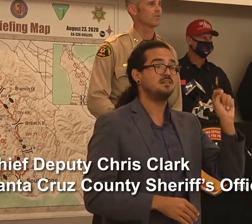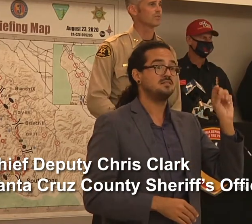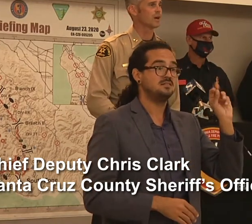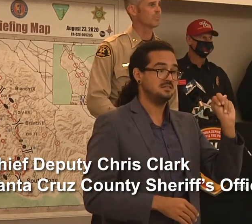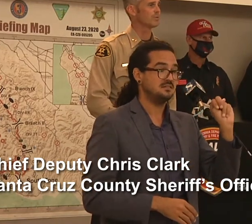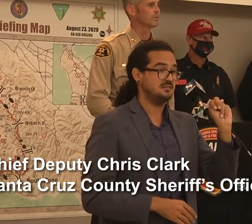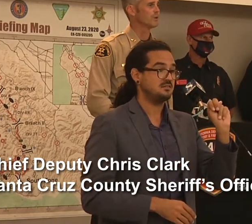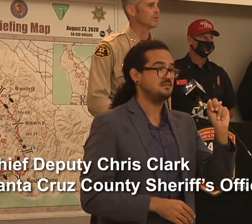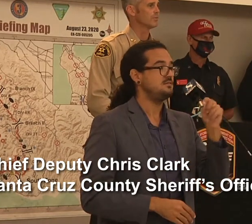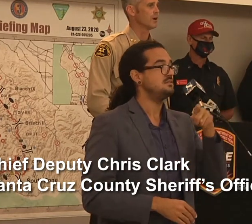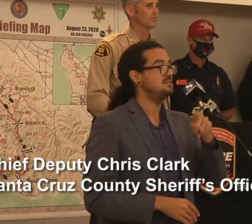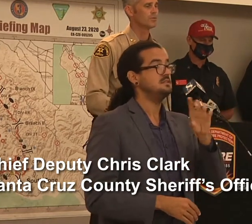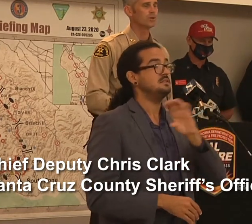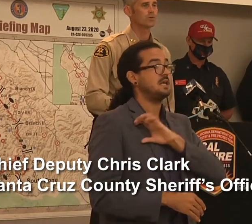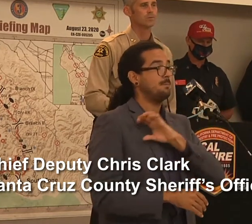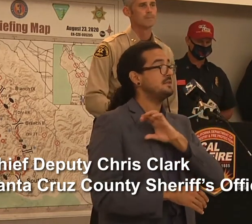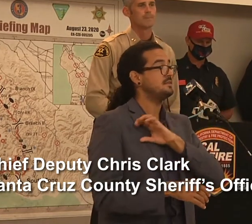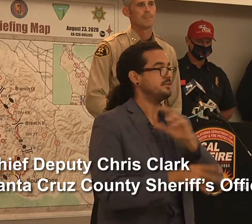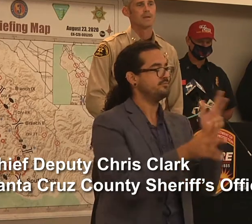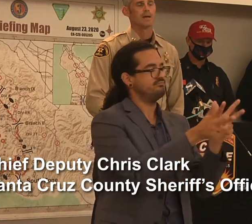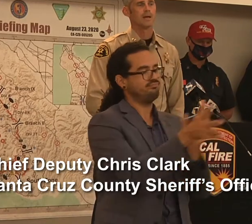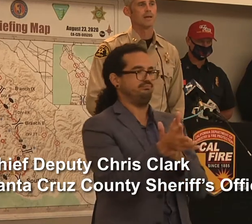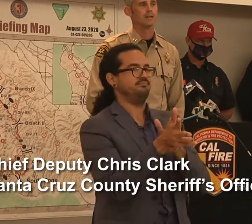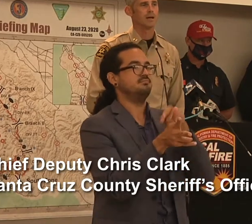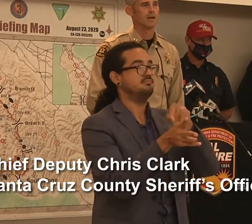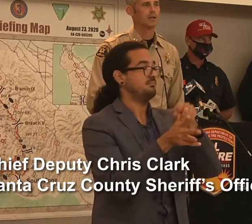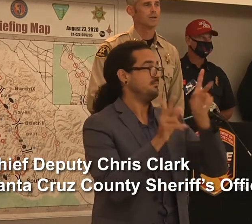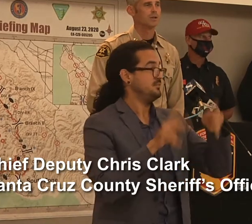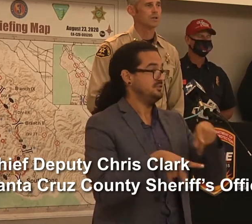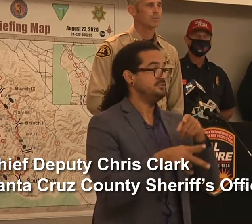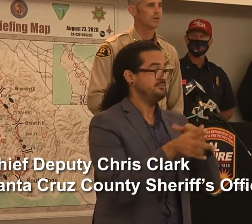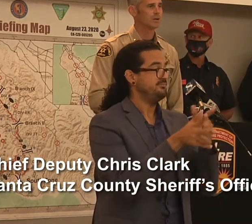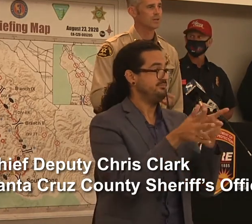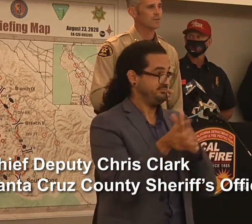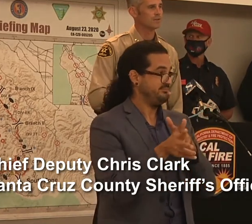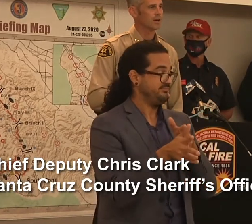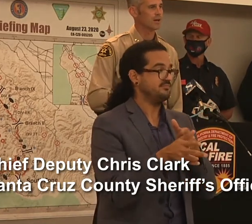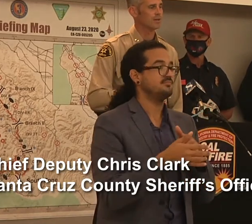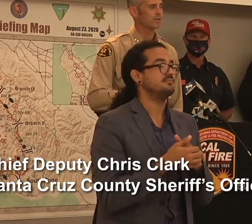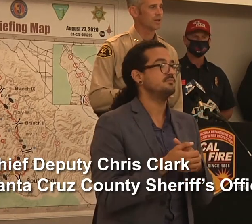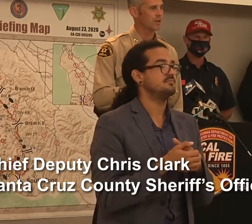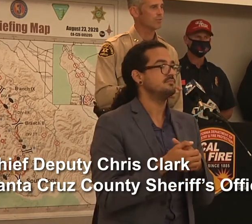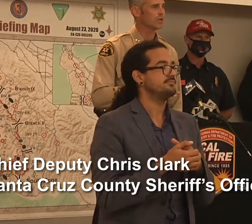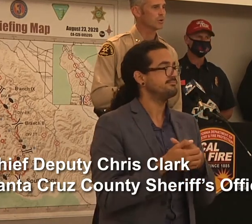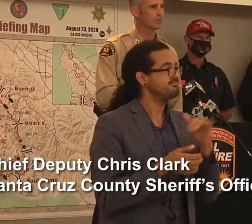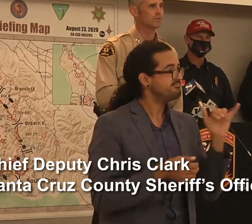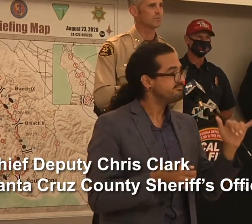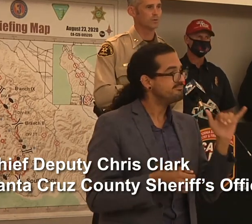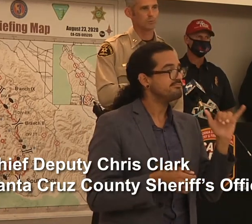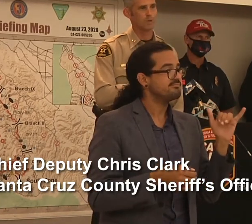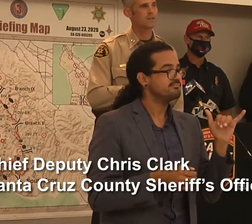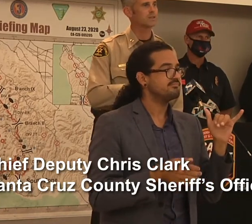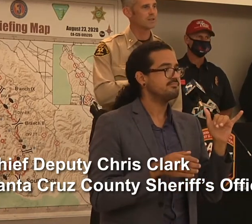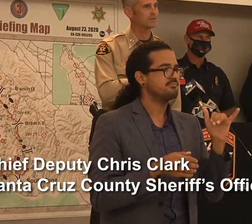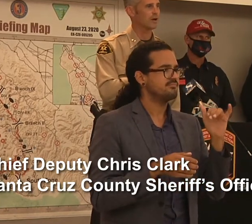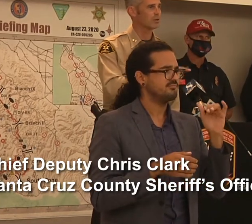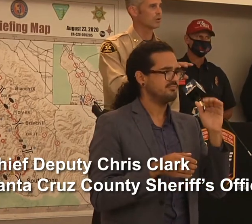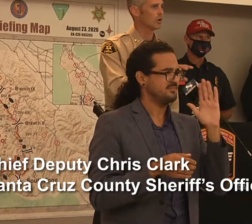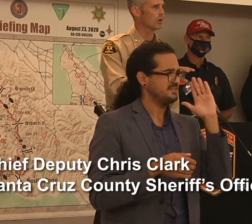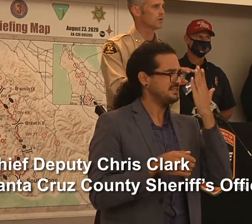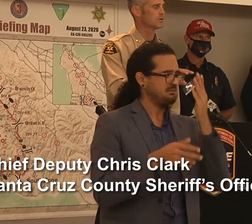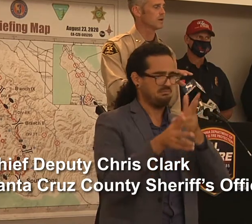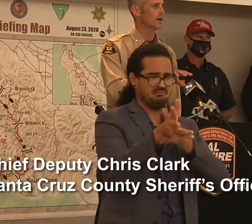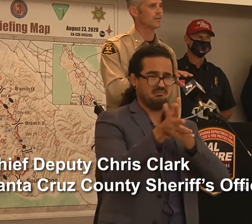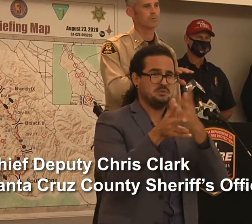did initiate a traffic stop of a vehicle. And it appeared that another vehicle was with this